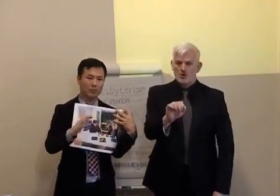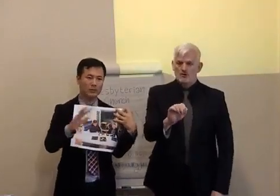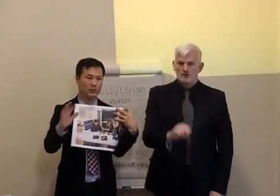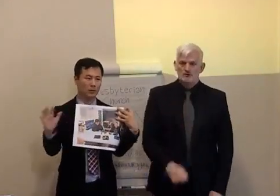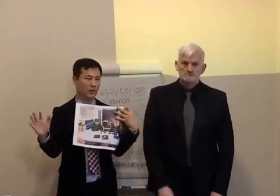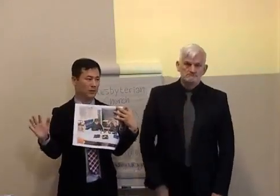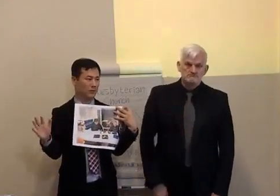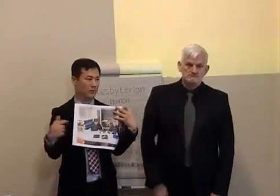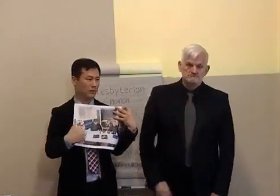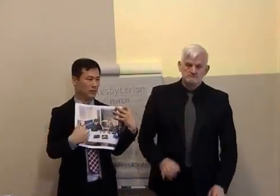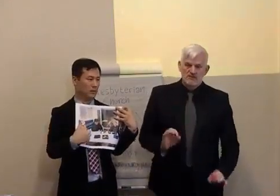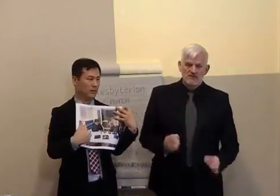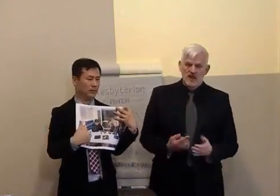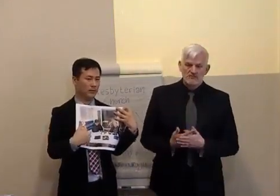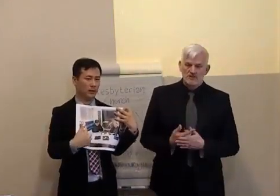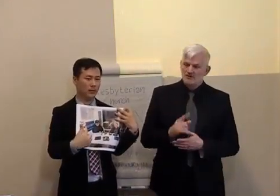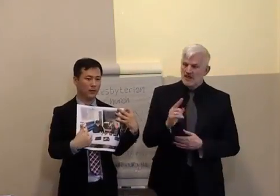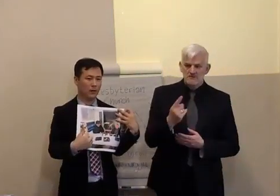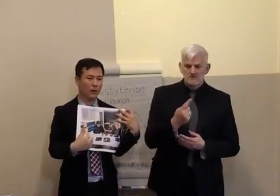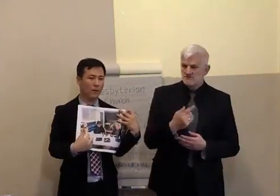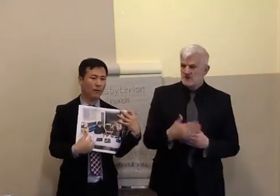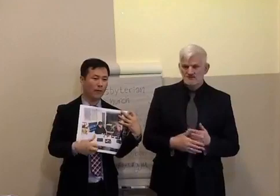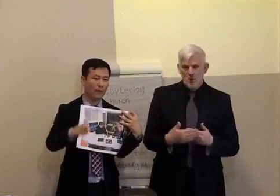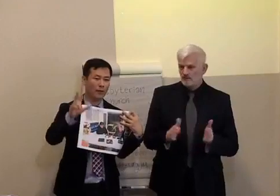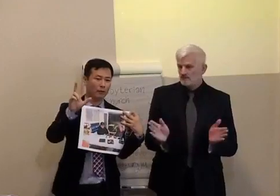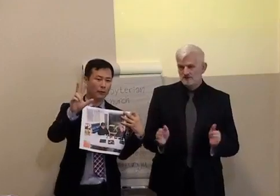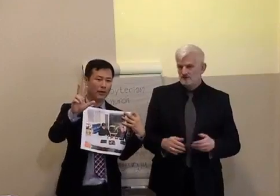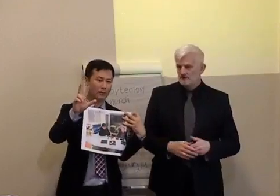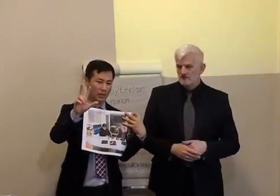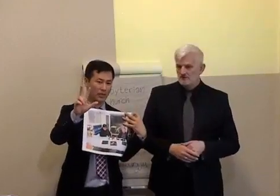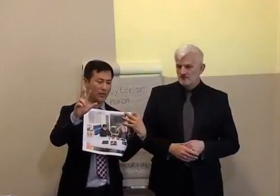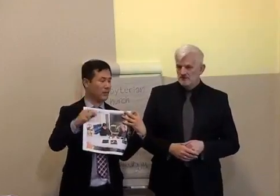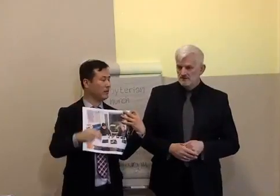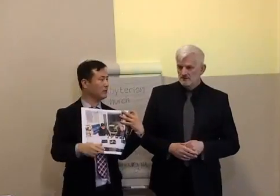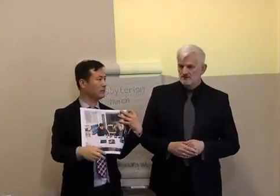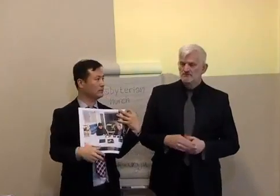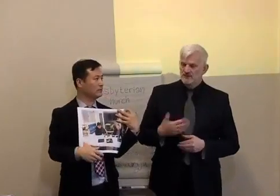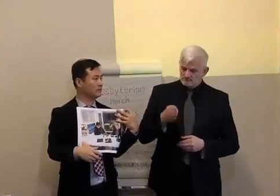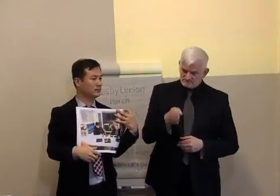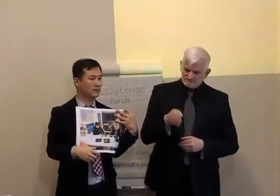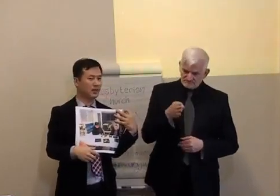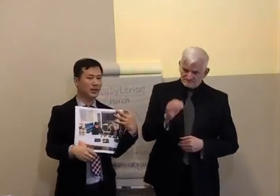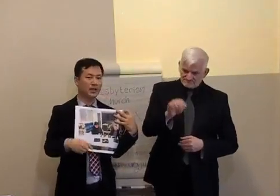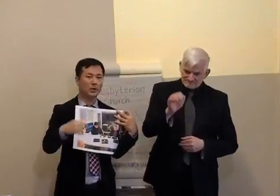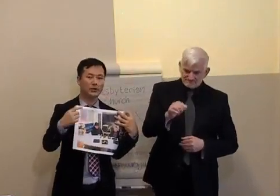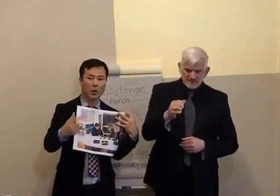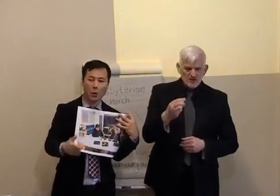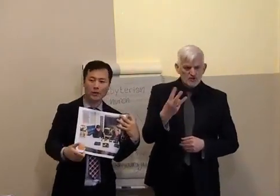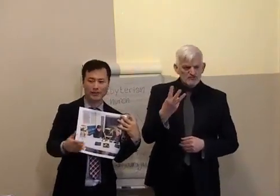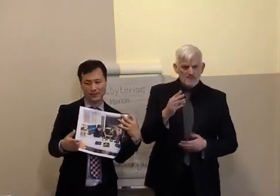opened the door. He never opened the door for 3 months. It was cold